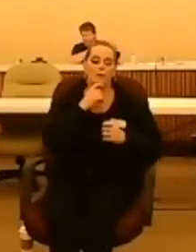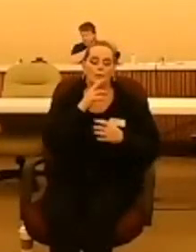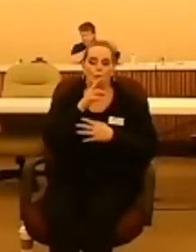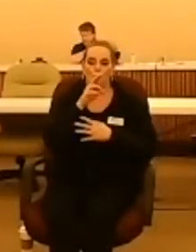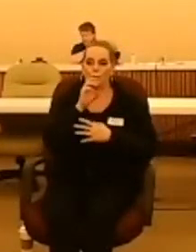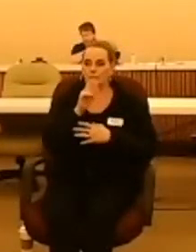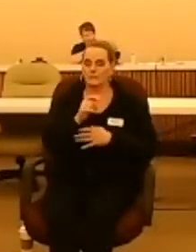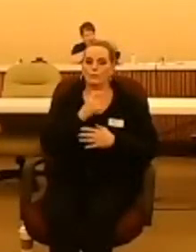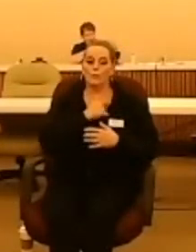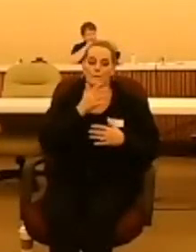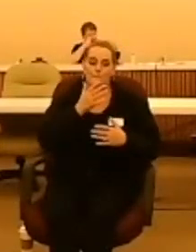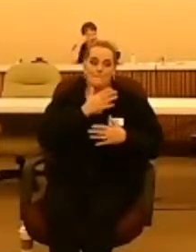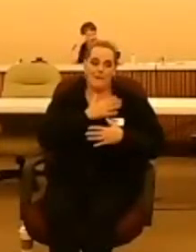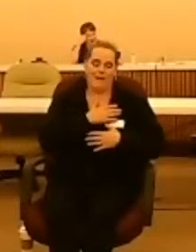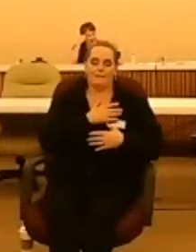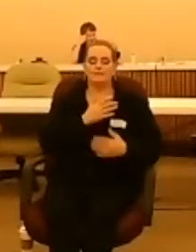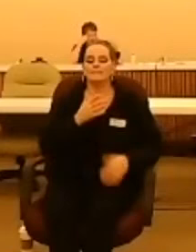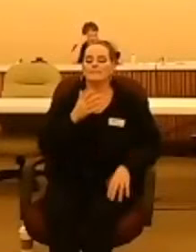mine. The rest were added by Don.